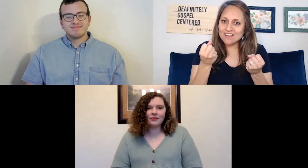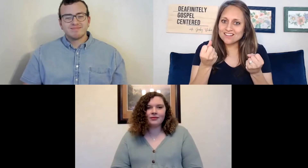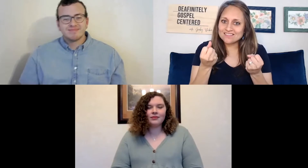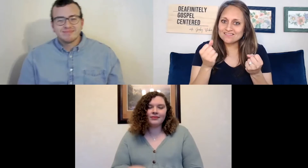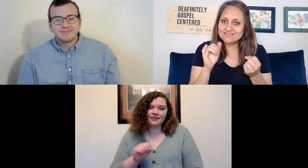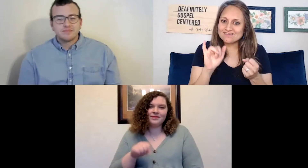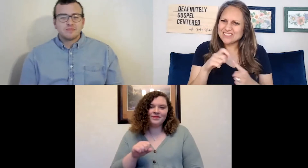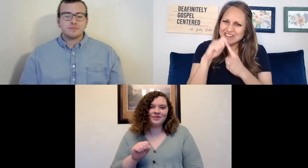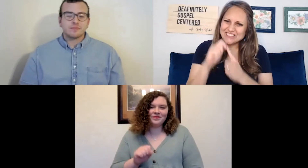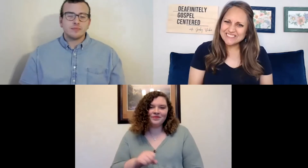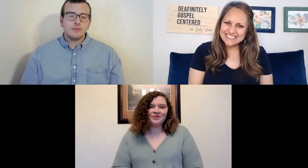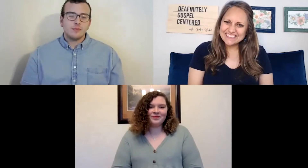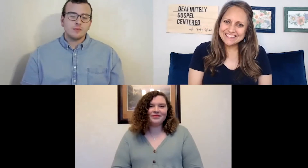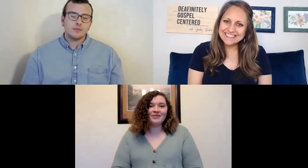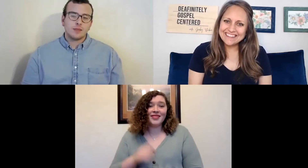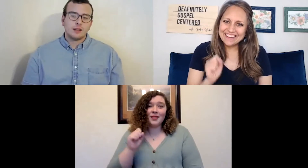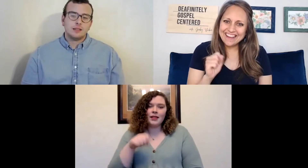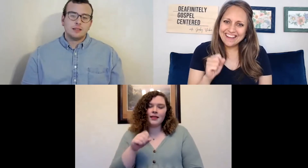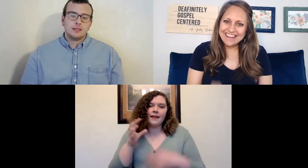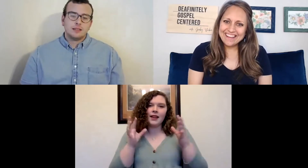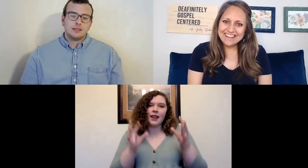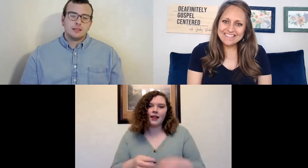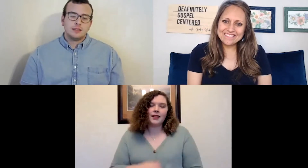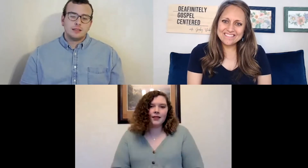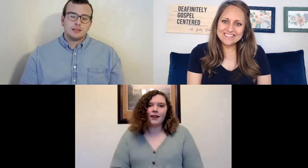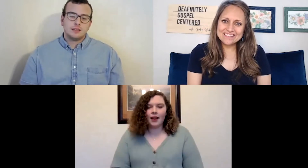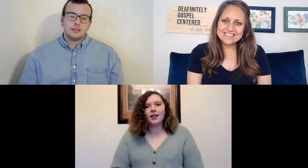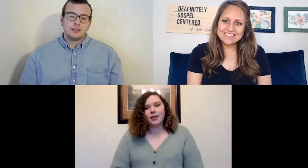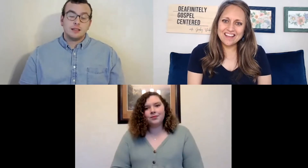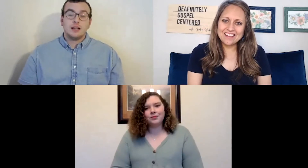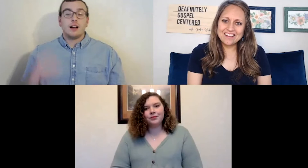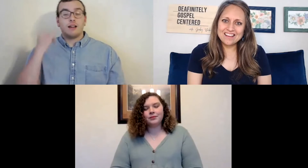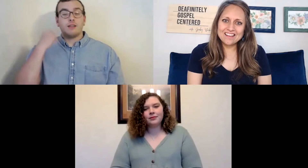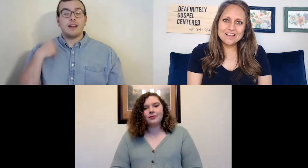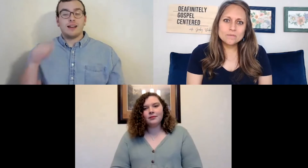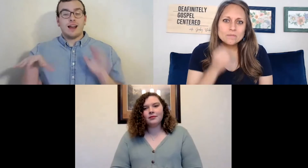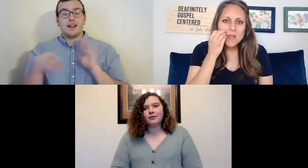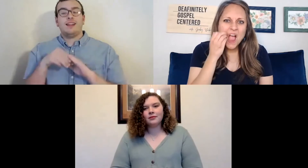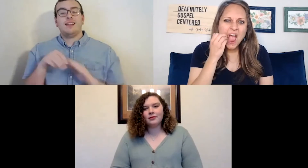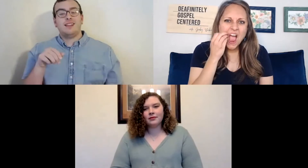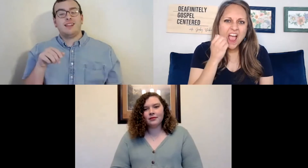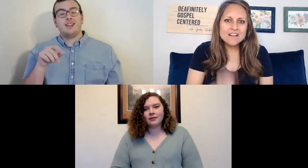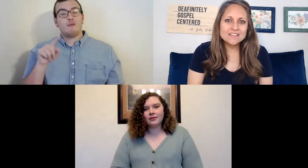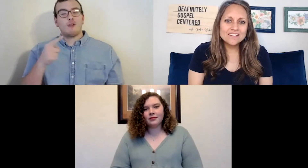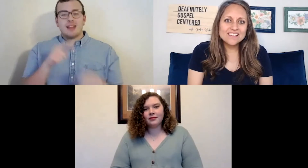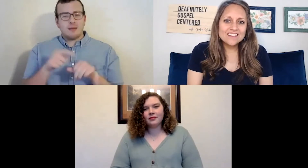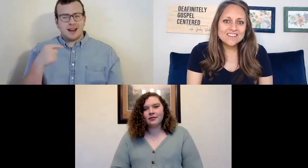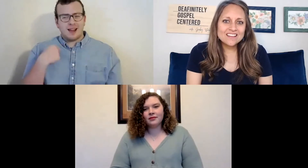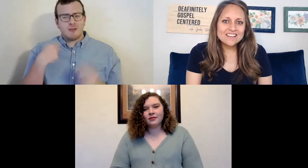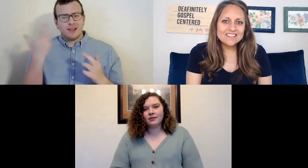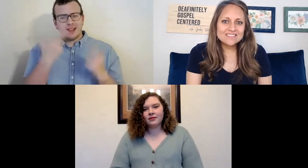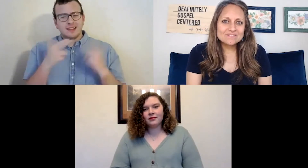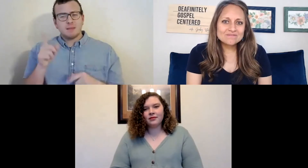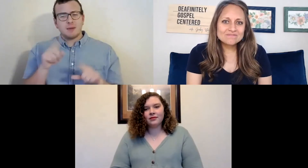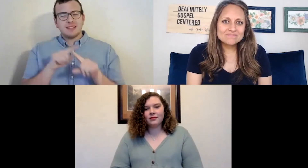family members, and then so many family members who know sign language. That's I'd like really to add, unique. The first time I realized that I was different